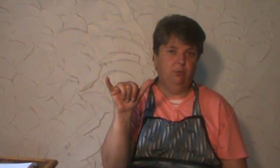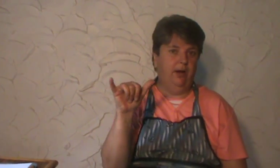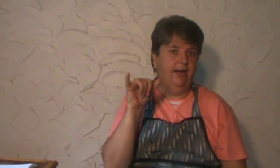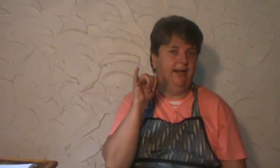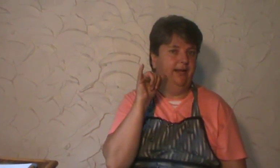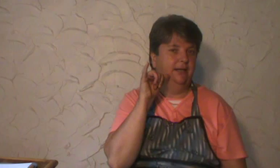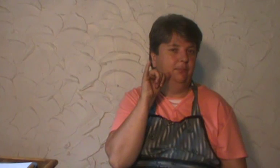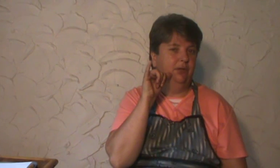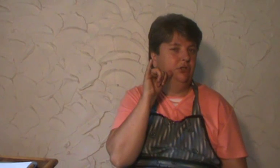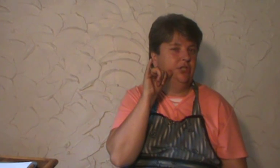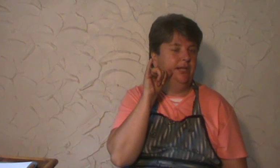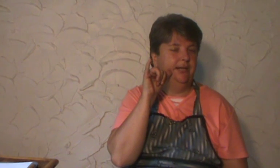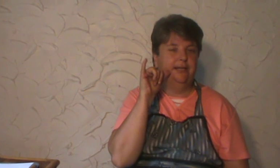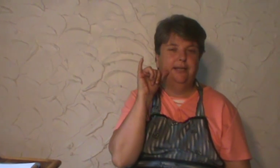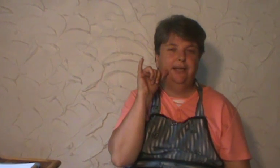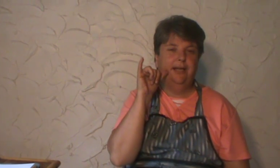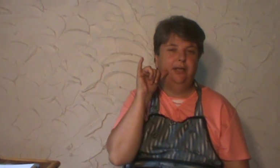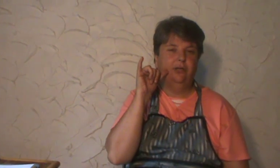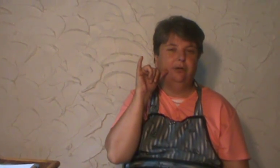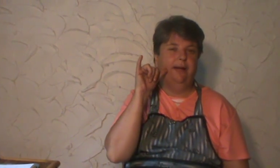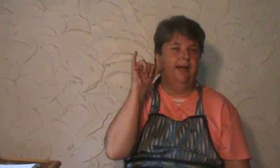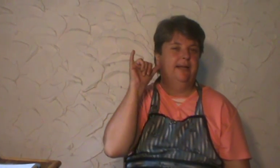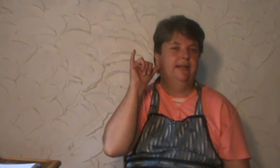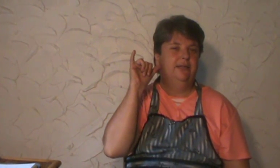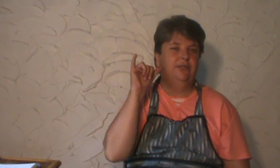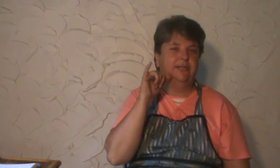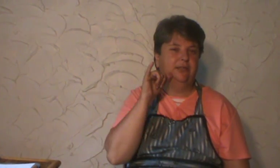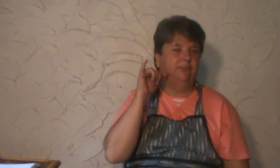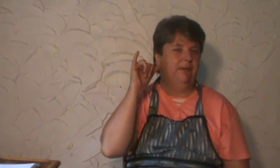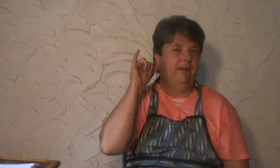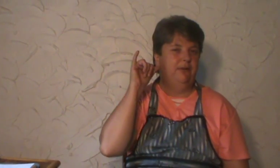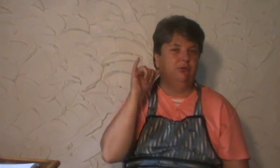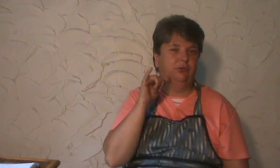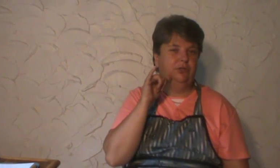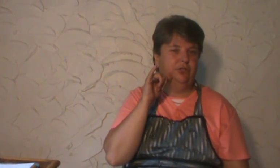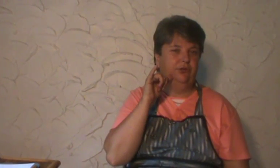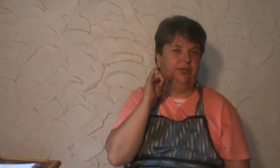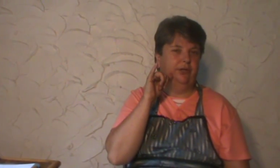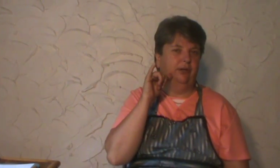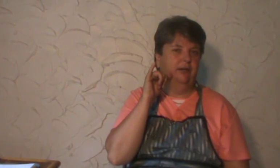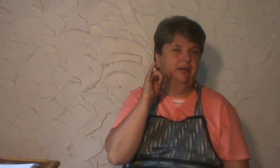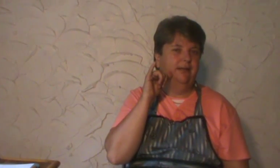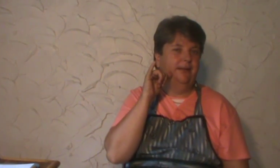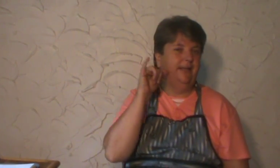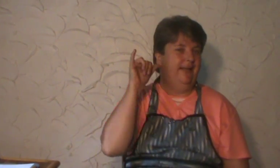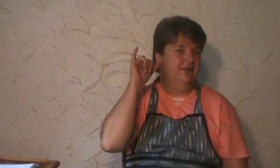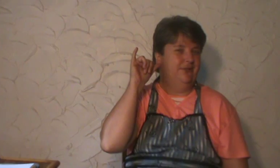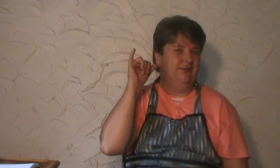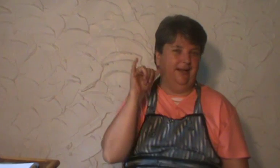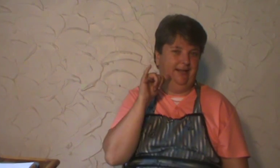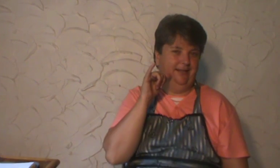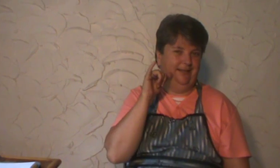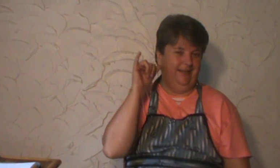Y hand, you put it on your cheek, you go back just a little bit, maybe to your ear. Yesterday.